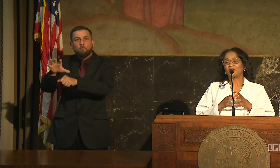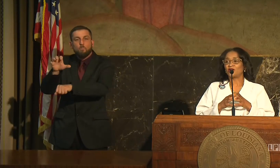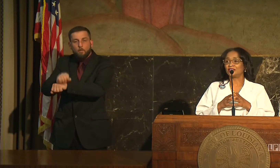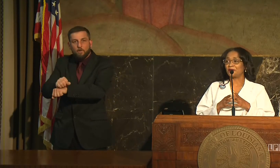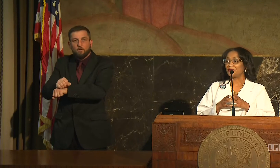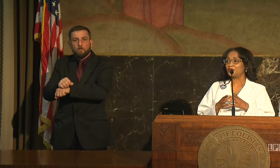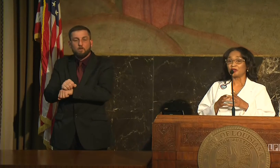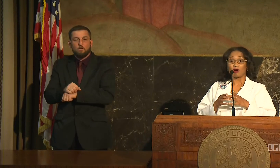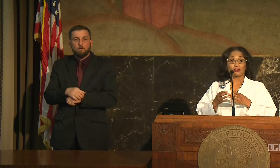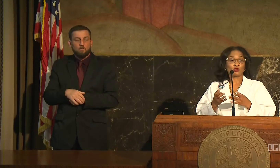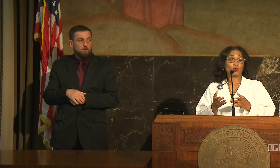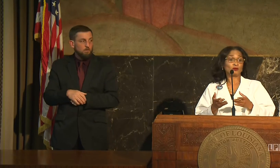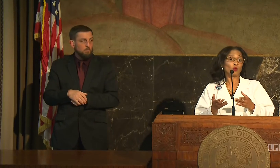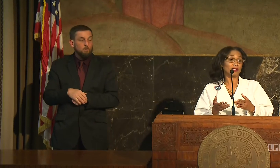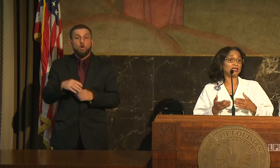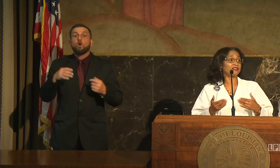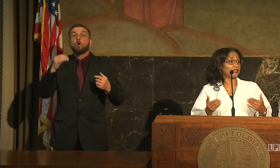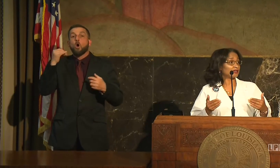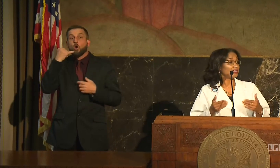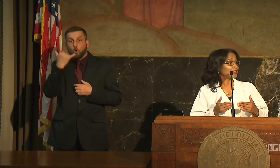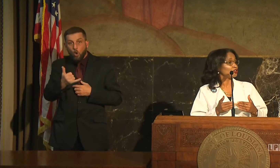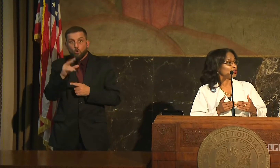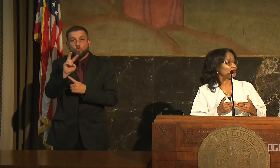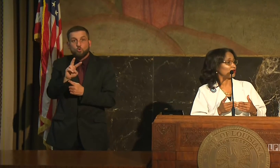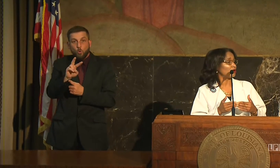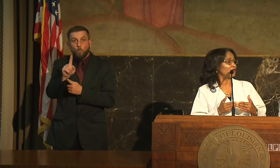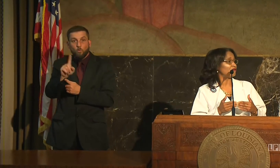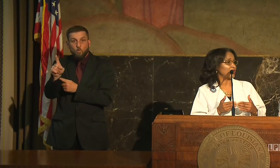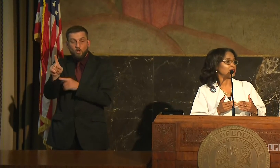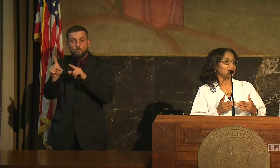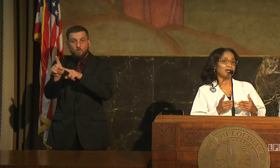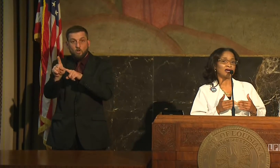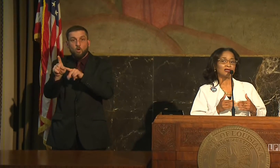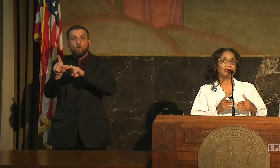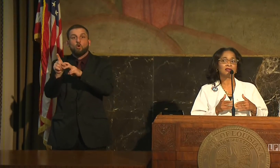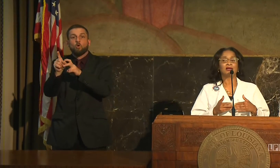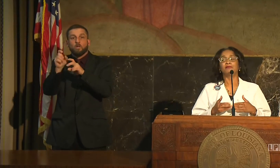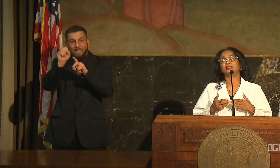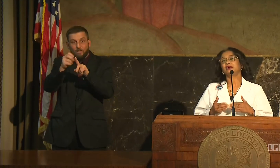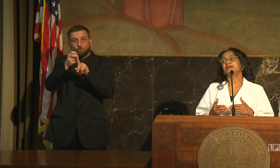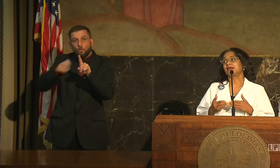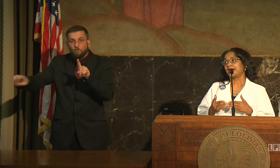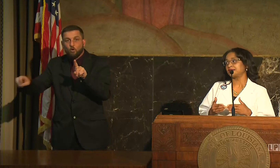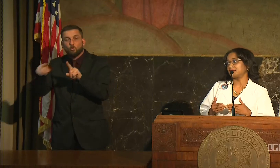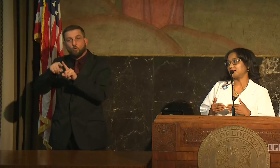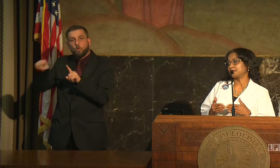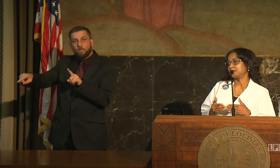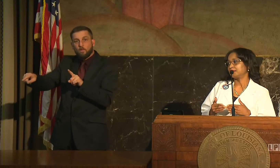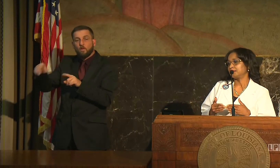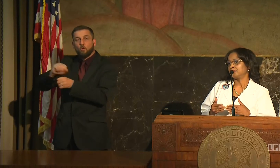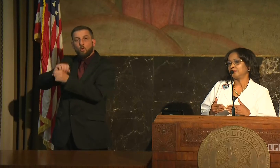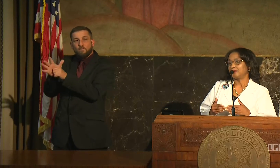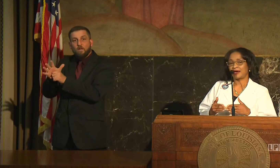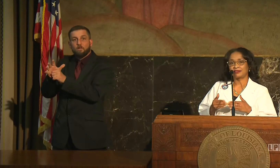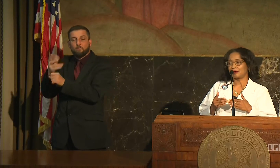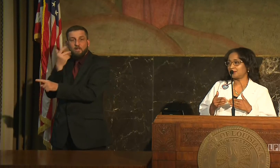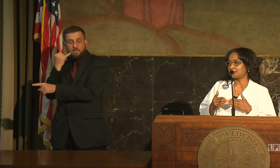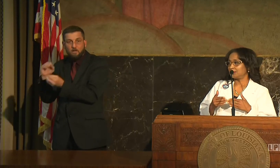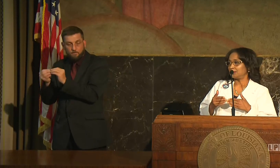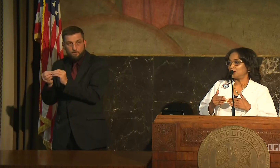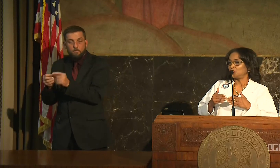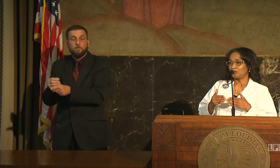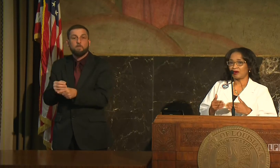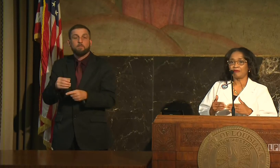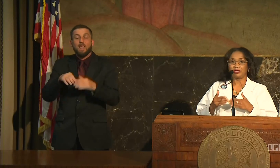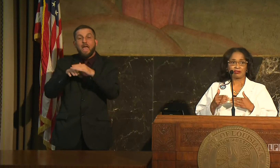That can be a long number. You can call 211, and they can connect you to our COVID vaccine hotline. But there is access.